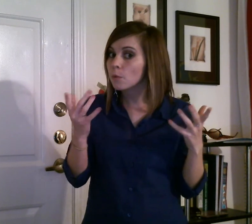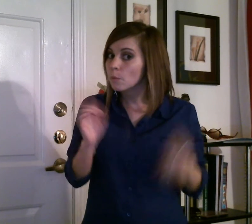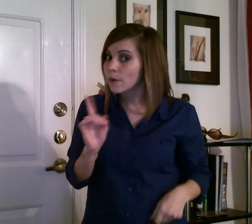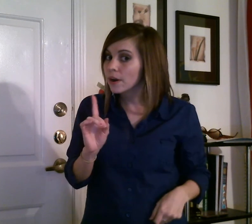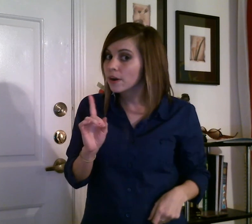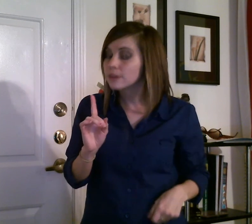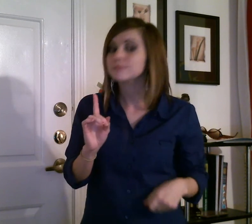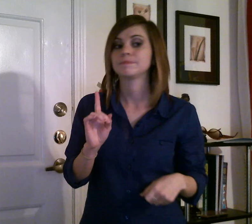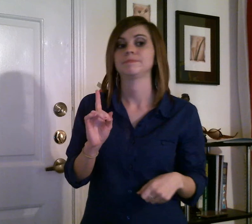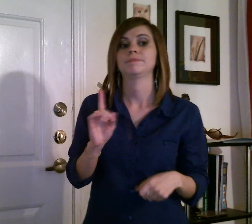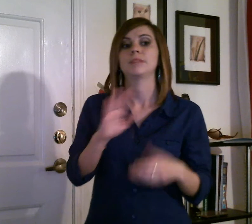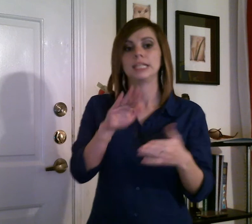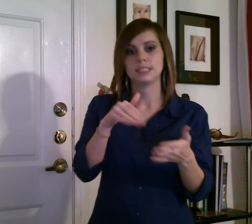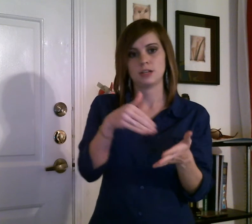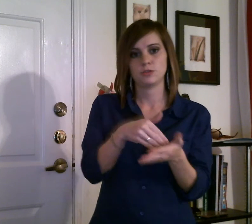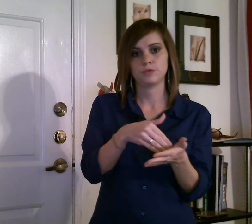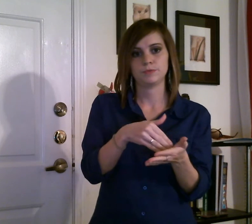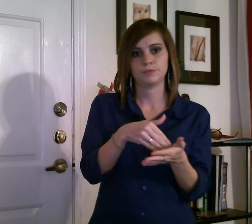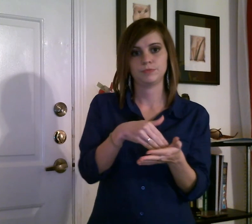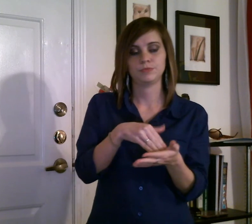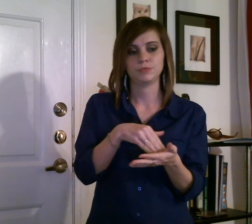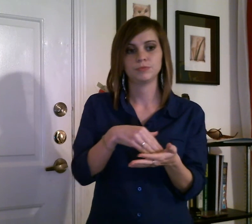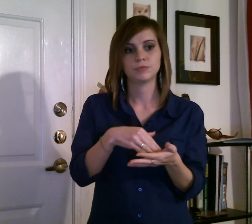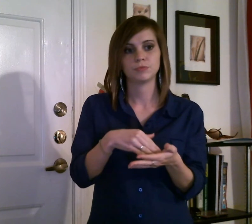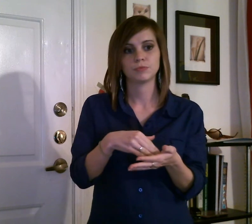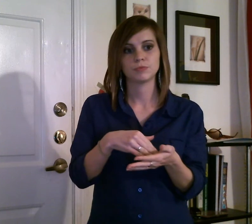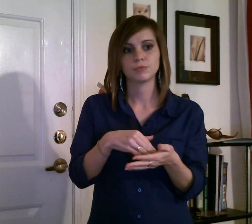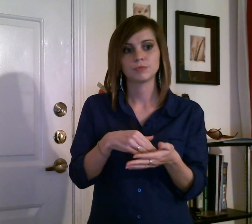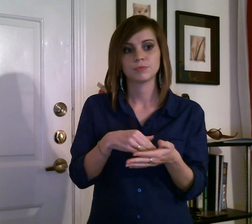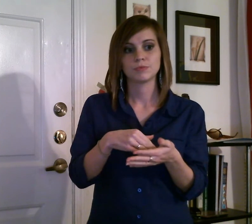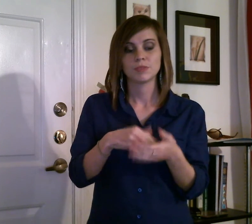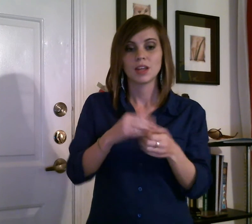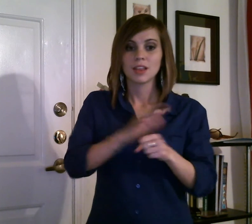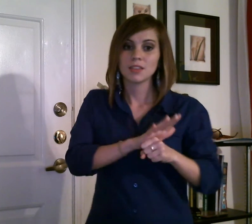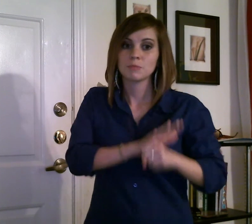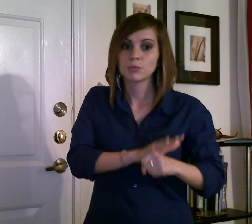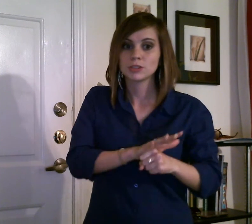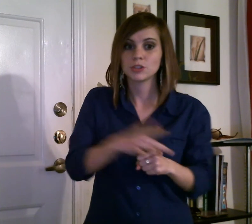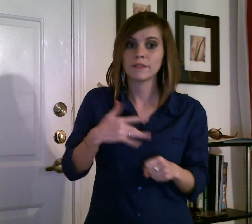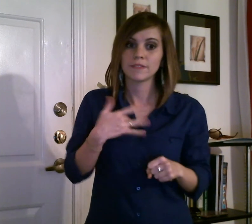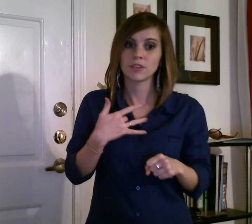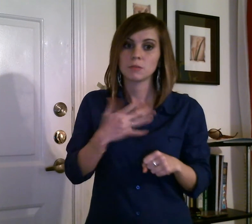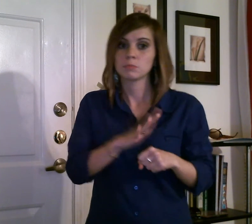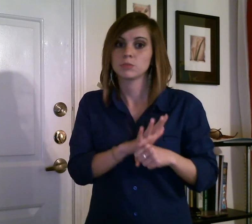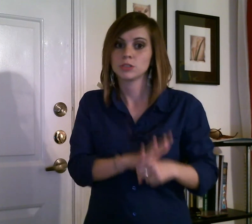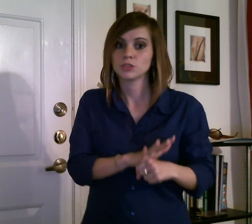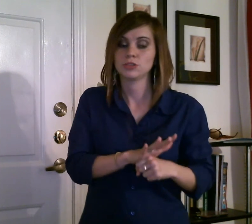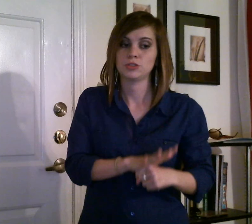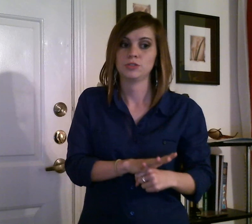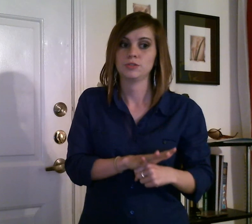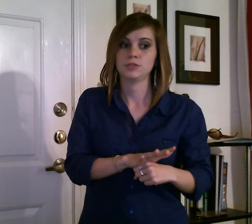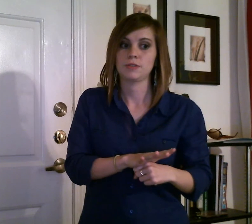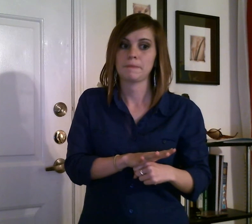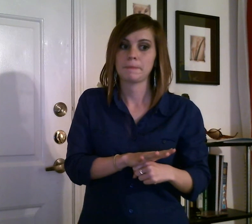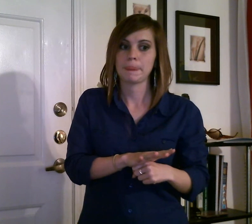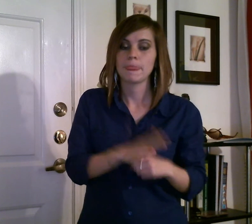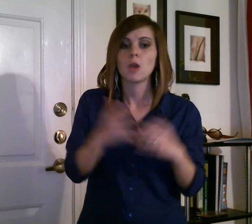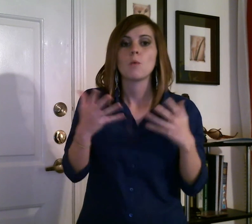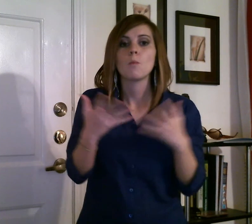get in, providing the pressure for this fusion ignition. Now, what is the hydrogen being fused into? Well, the first